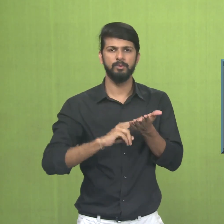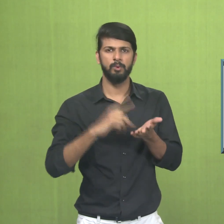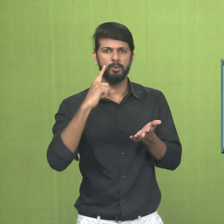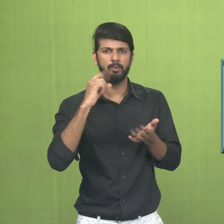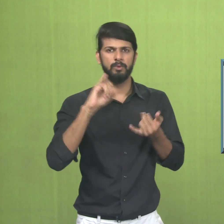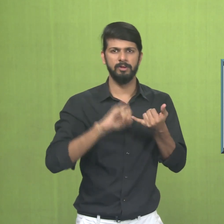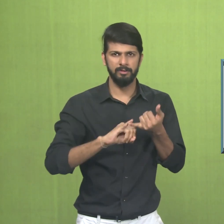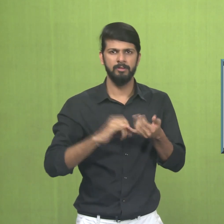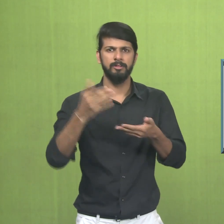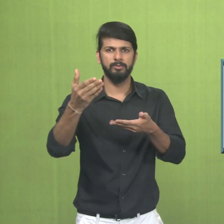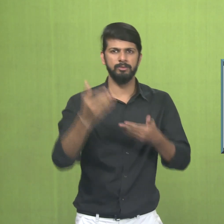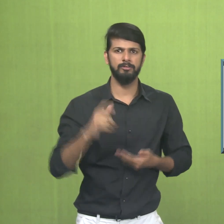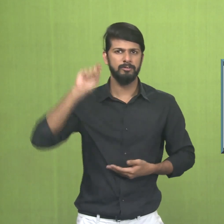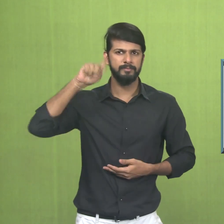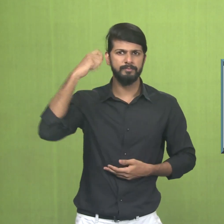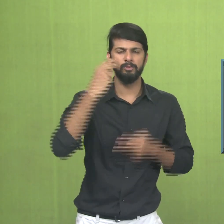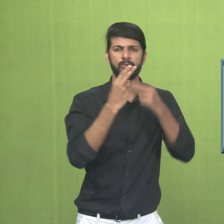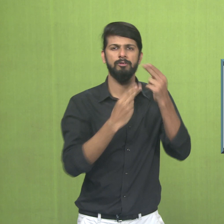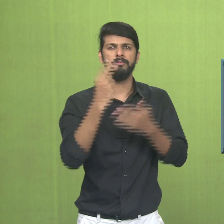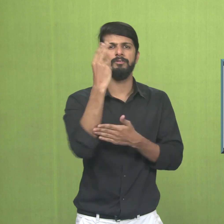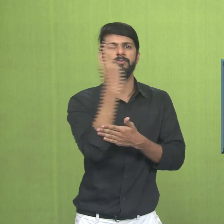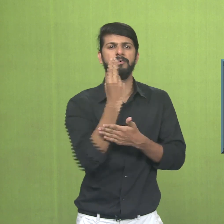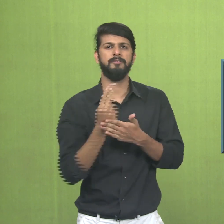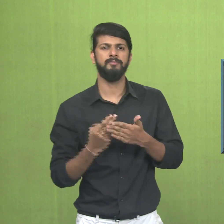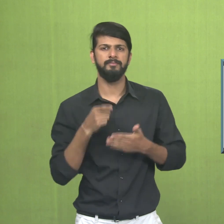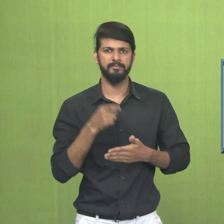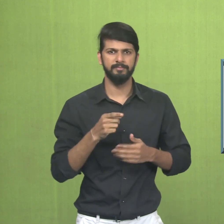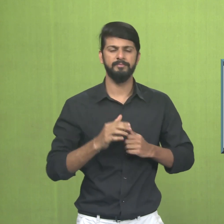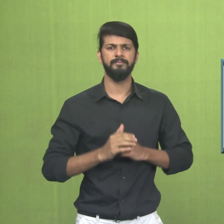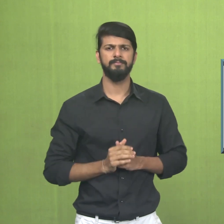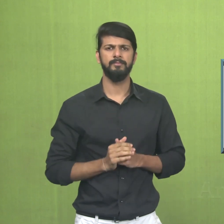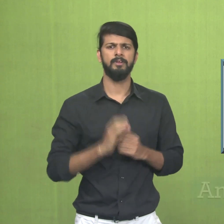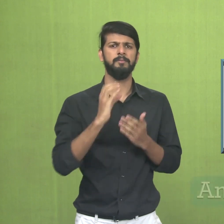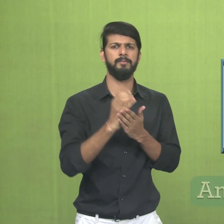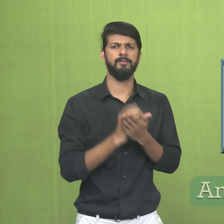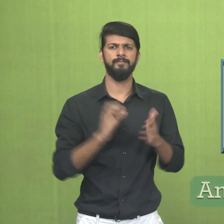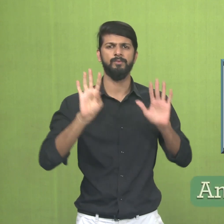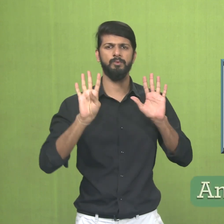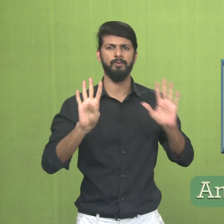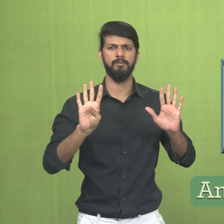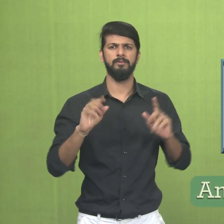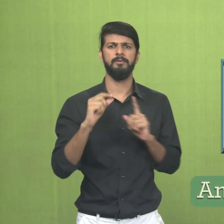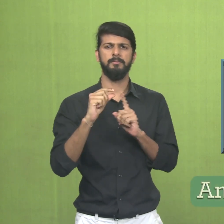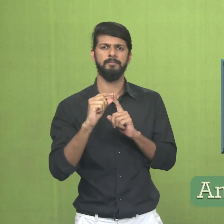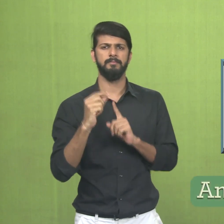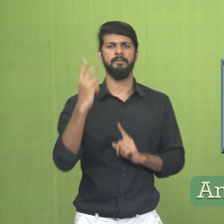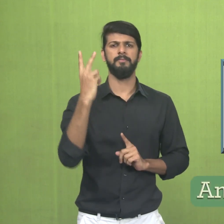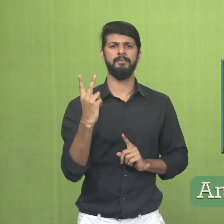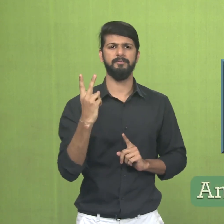Hello learners, NIOS welcomes you to Painting Subject Video Series. This is lesson number 9, part